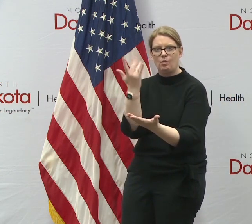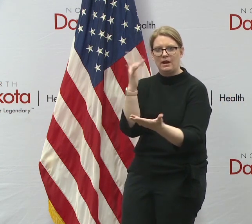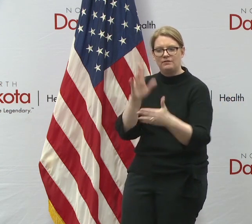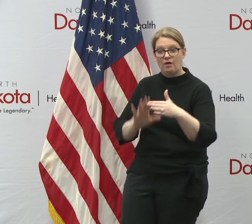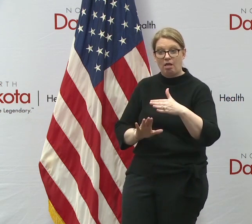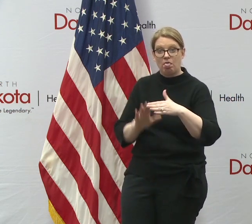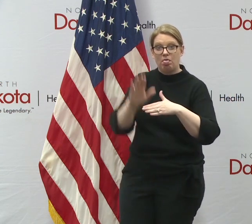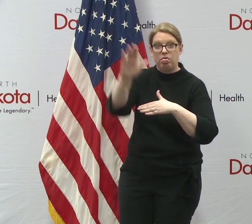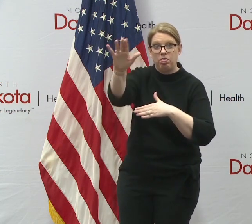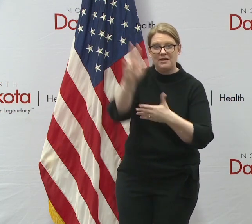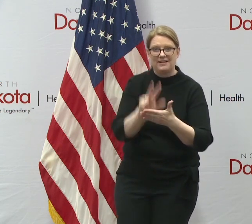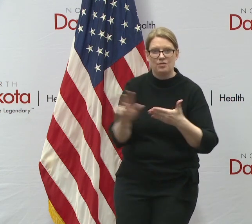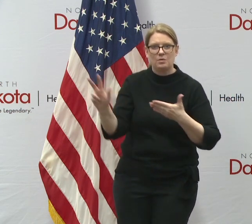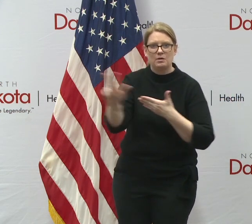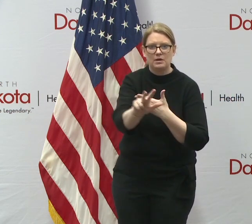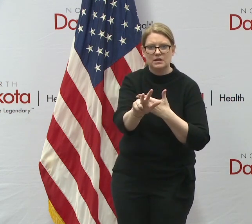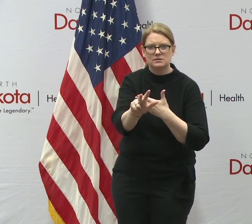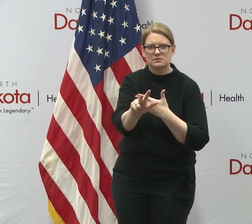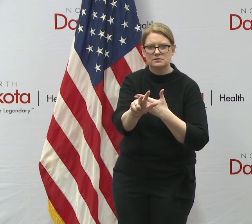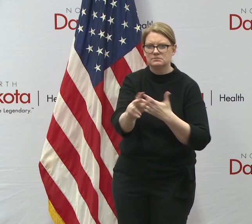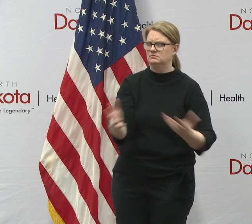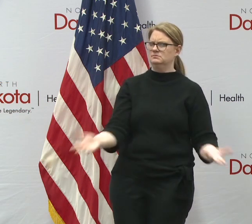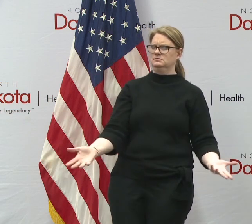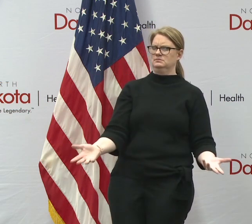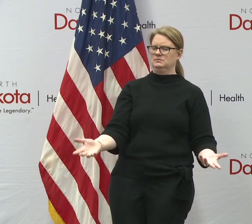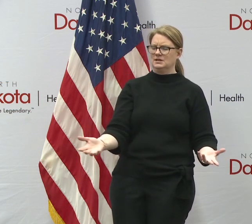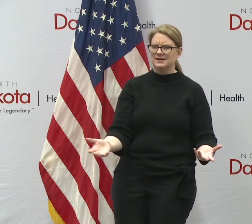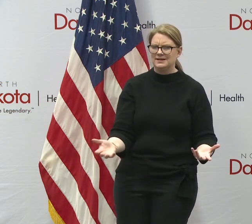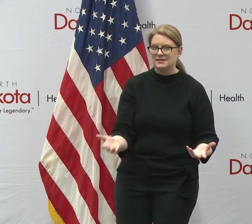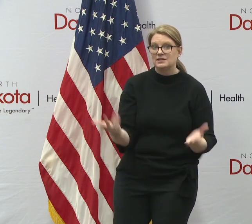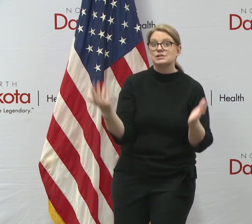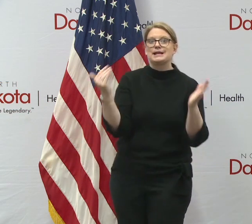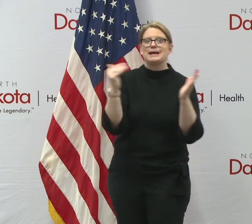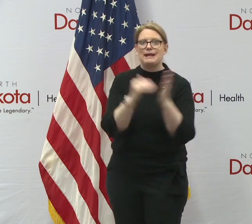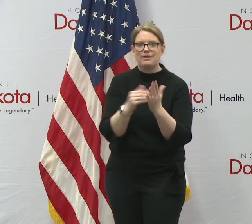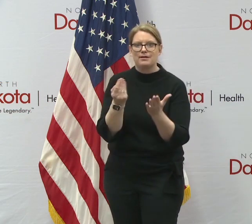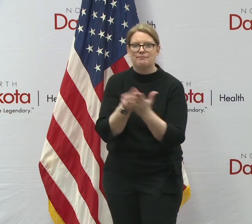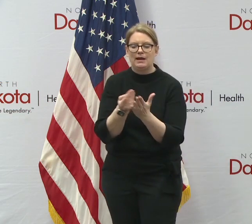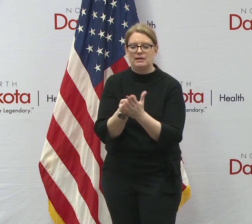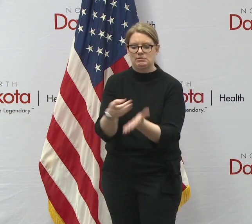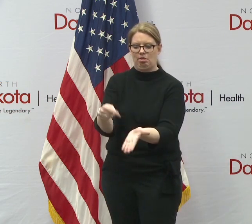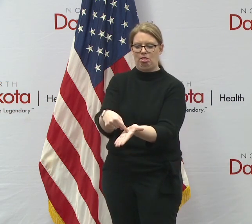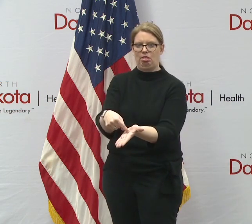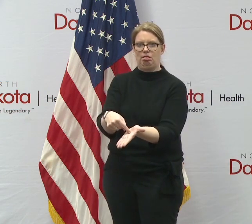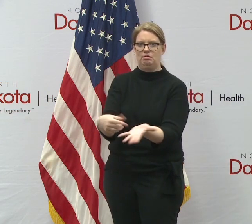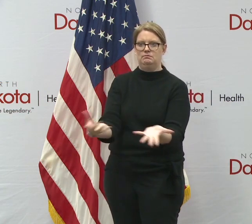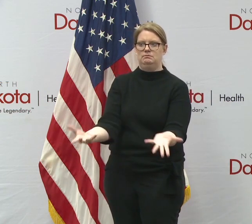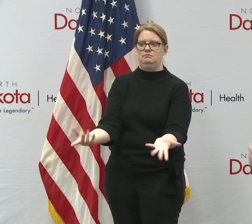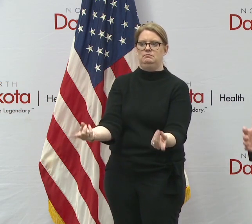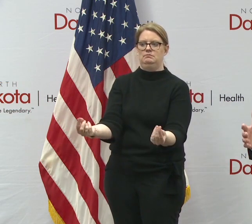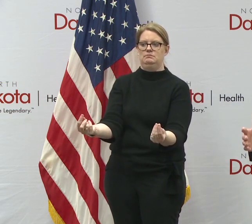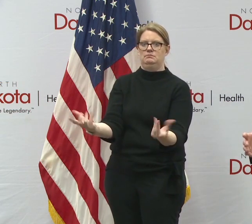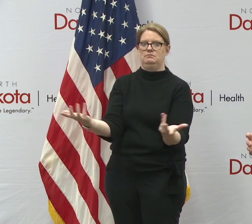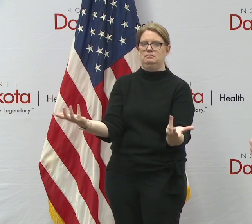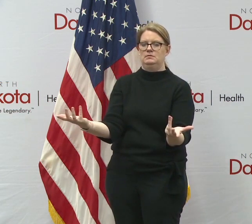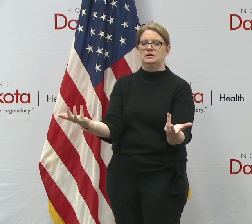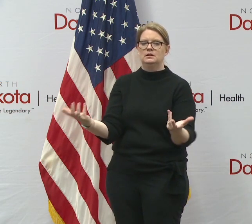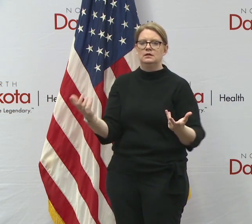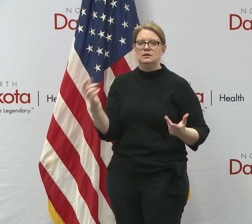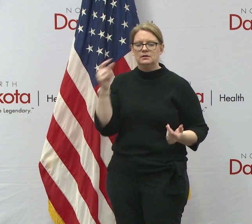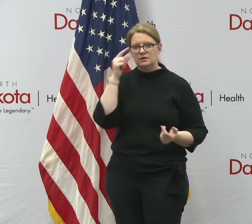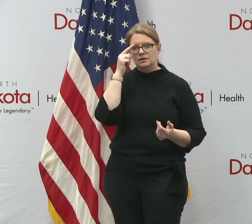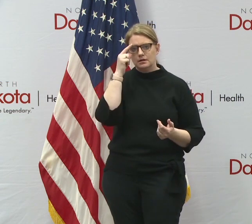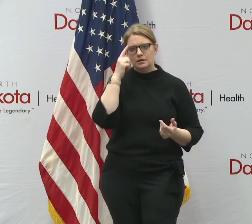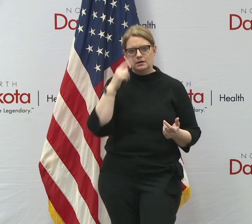now, we got another giant financial hole to fill, because we've got at a time when we're trying to